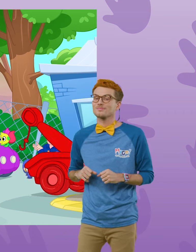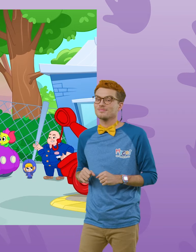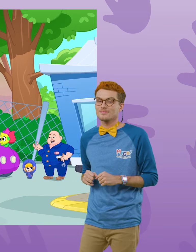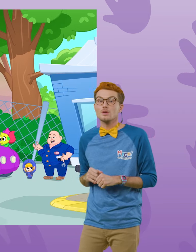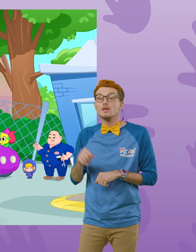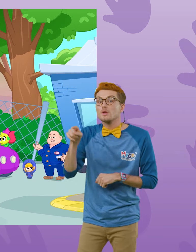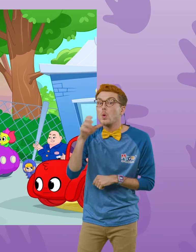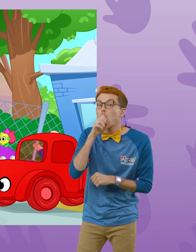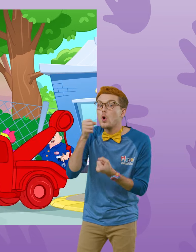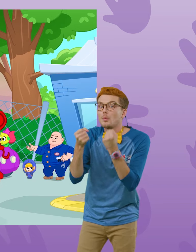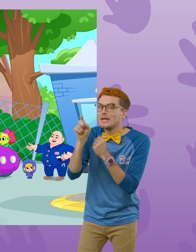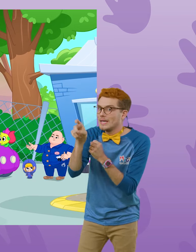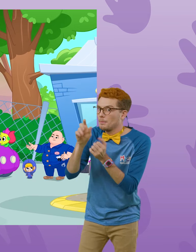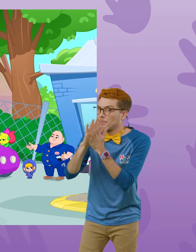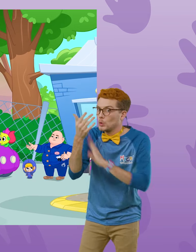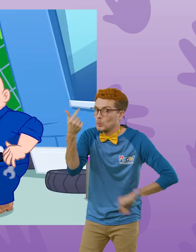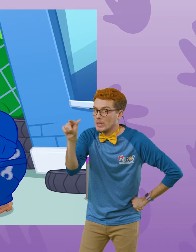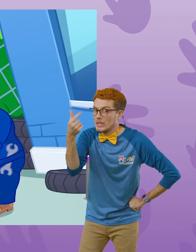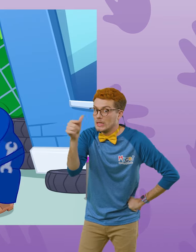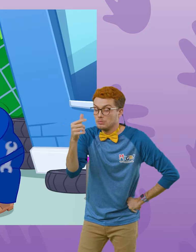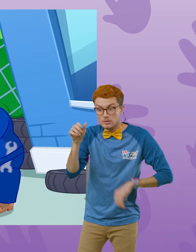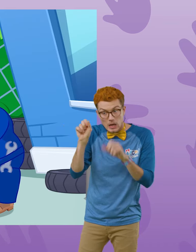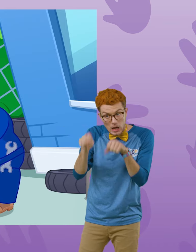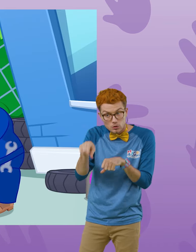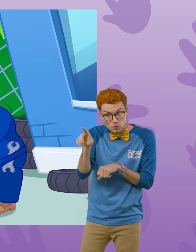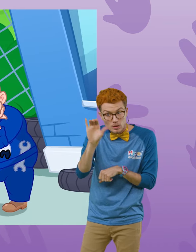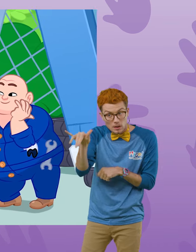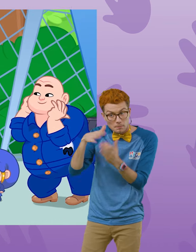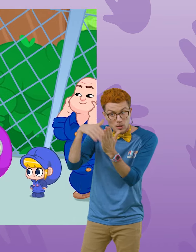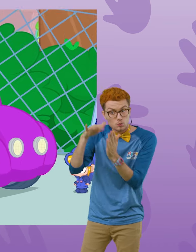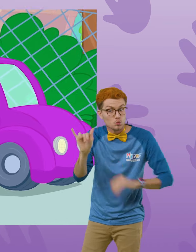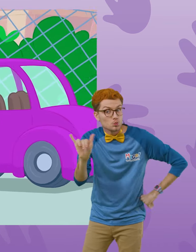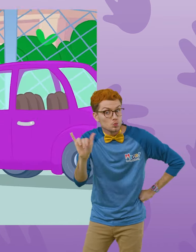This orange car needs to be green. Can you do that as well?